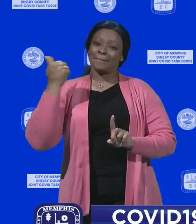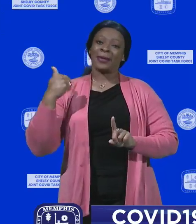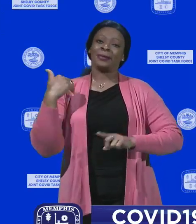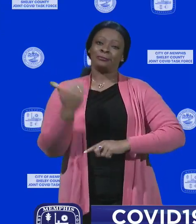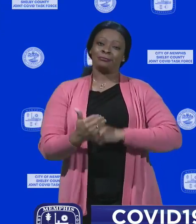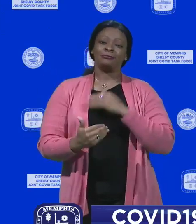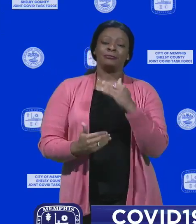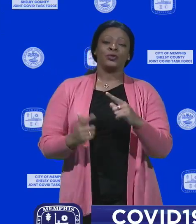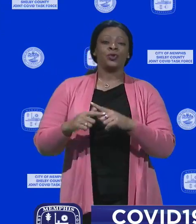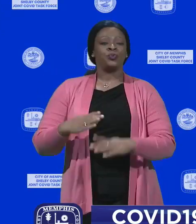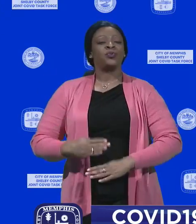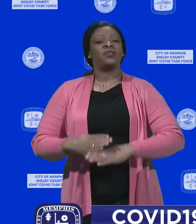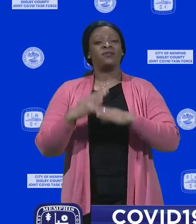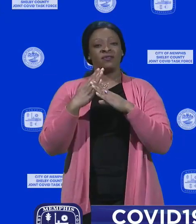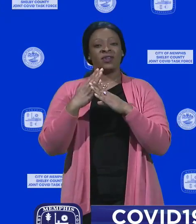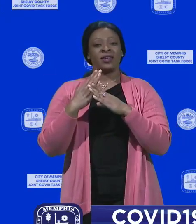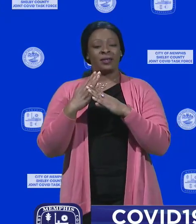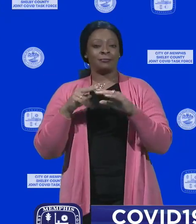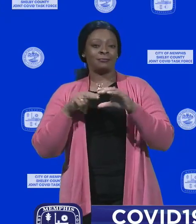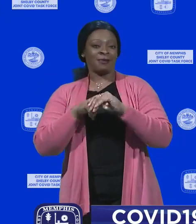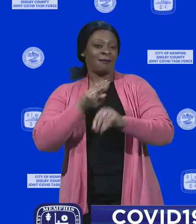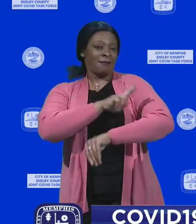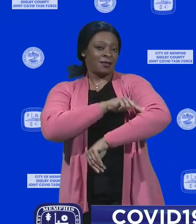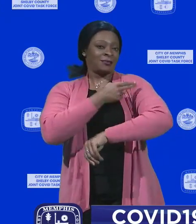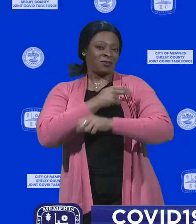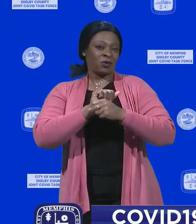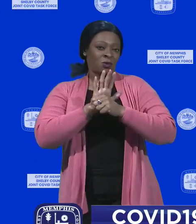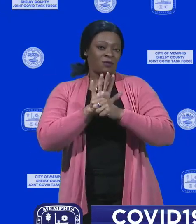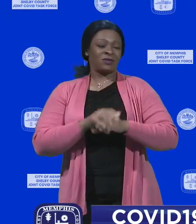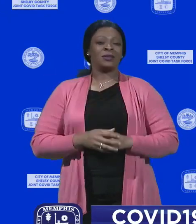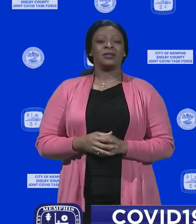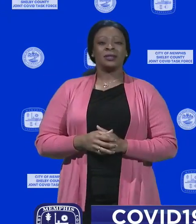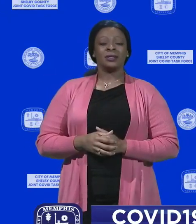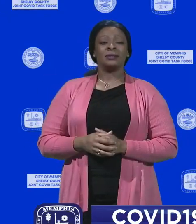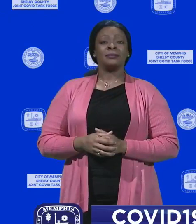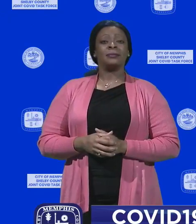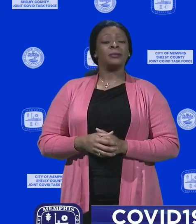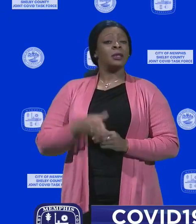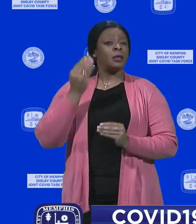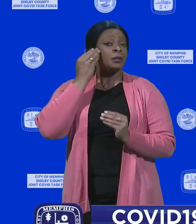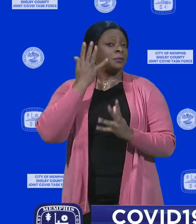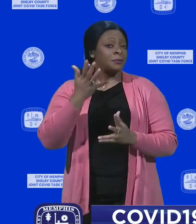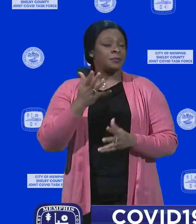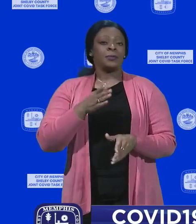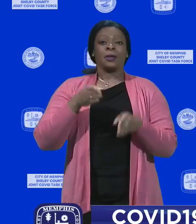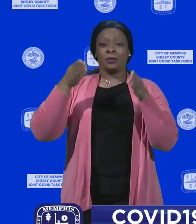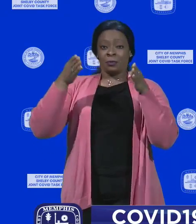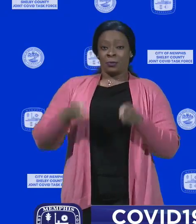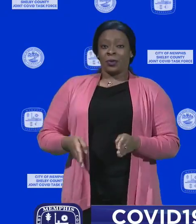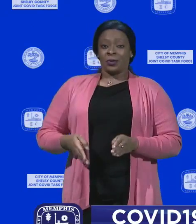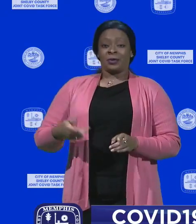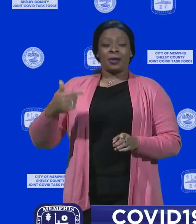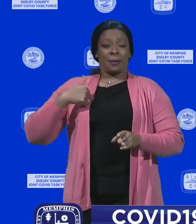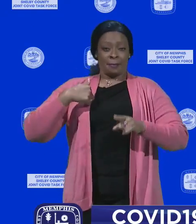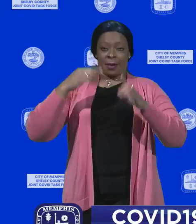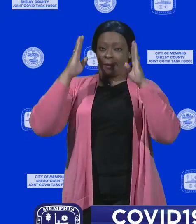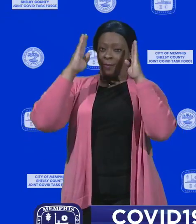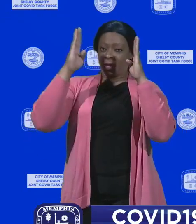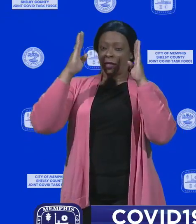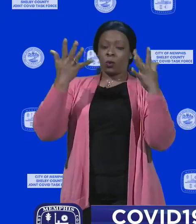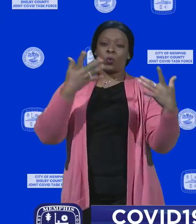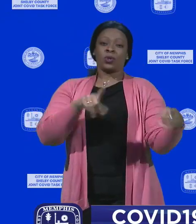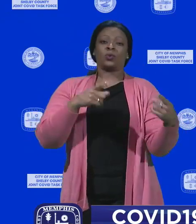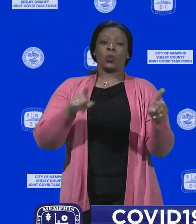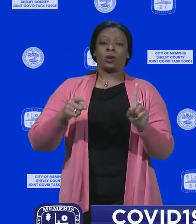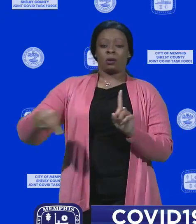prevent that from happening. And also, I will say, as a person, I am paying attention to what's